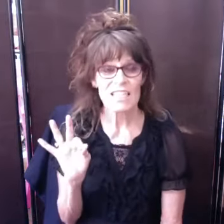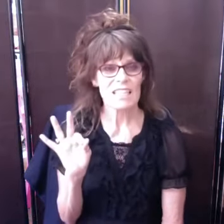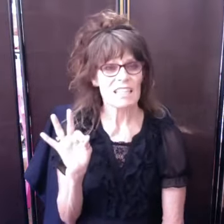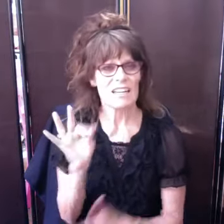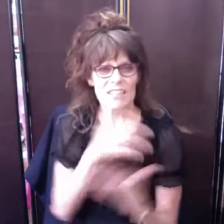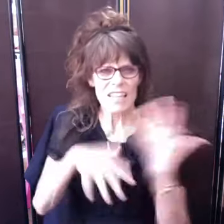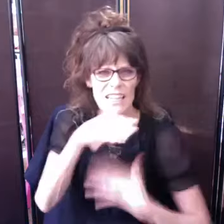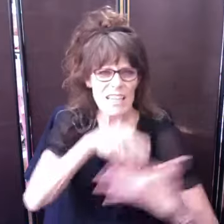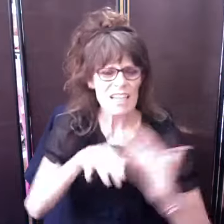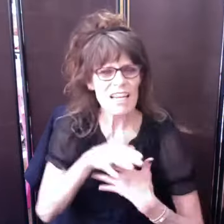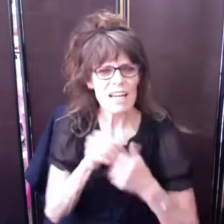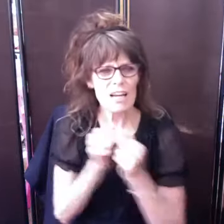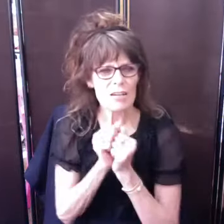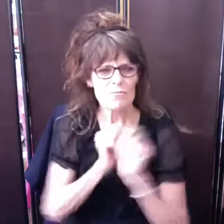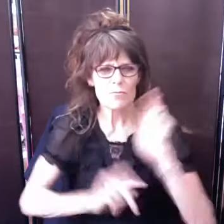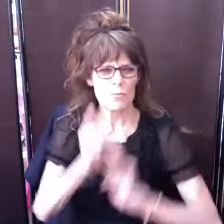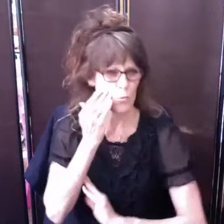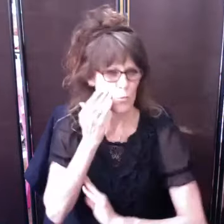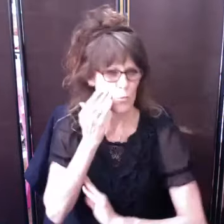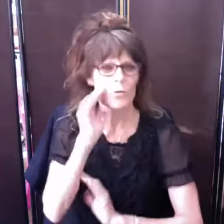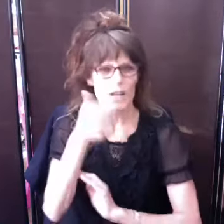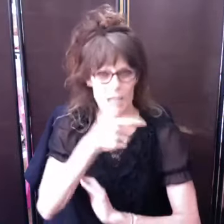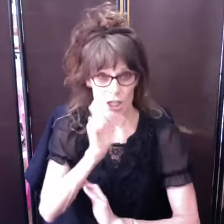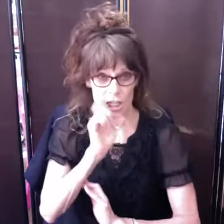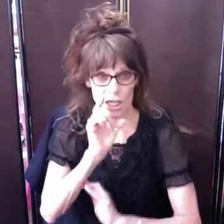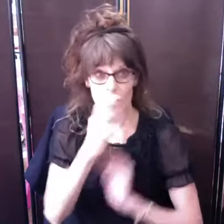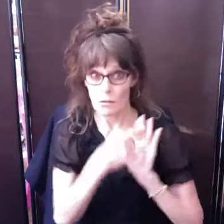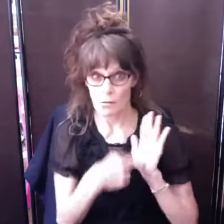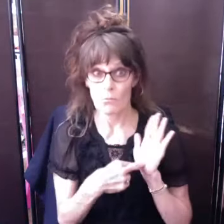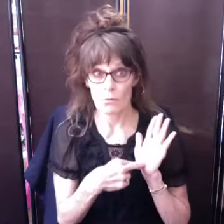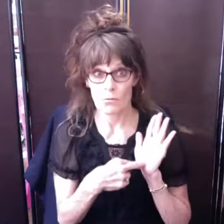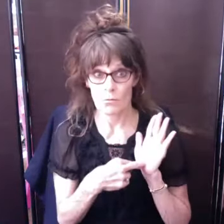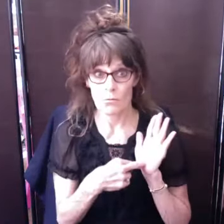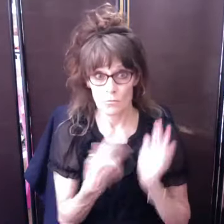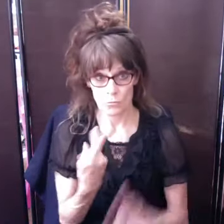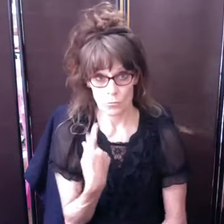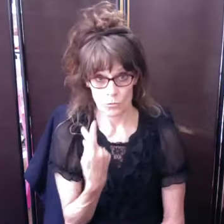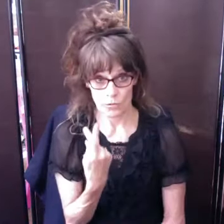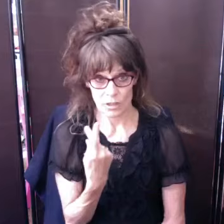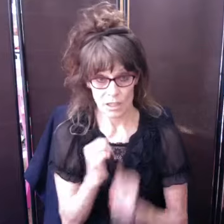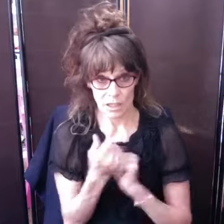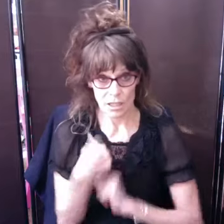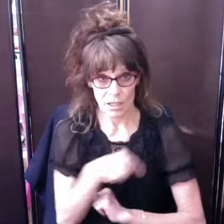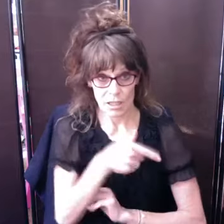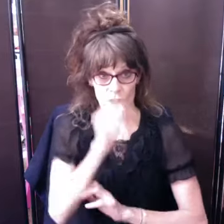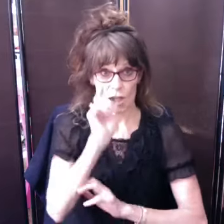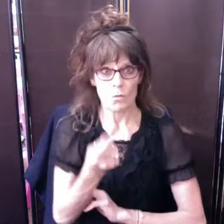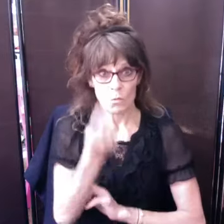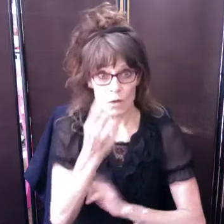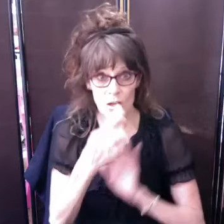good time. And there are rules for the way that you and I drink. And one of the rules that I learned early on was